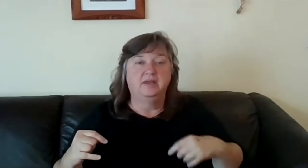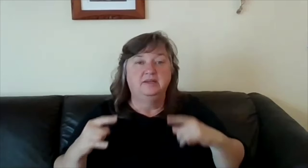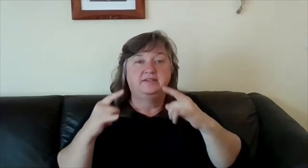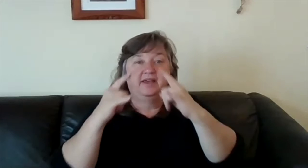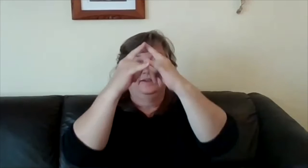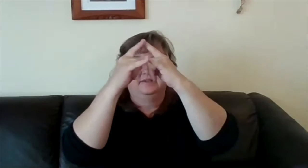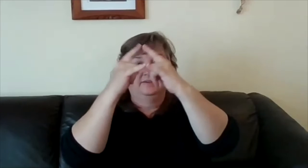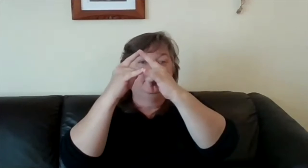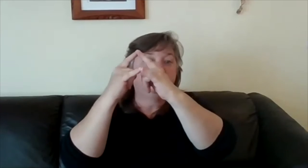Tent.